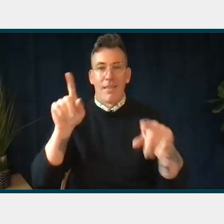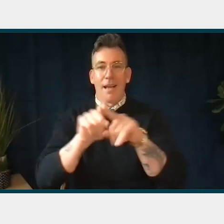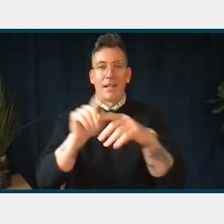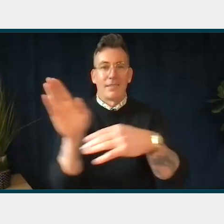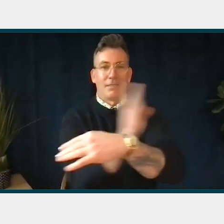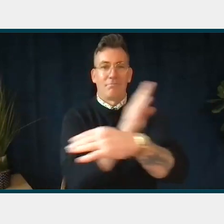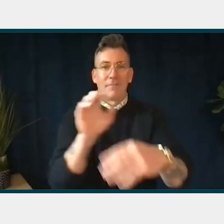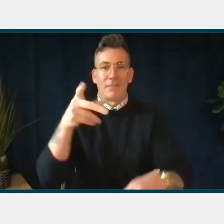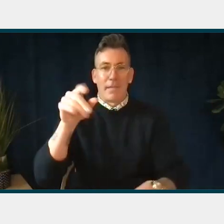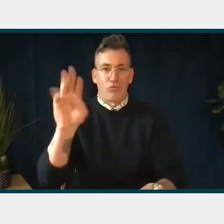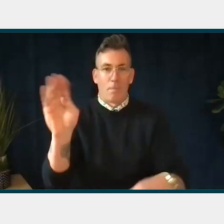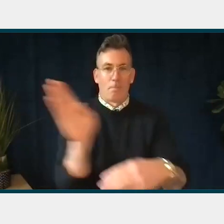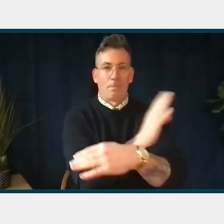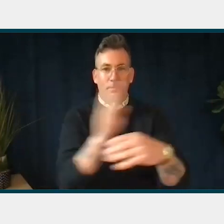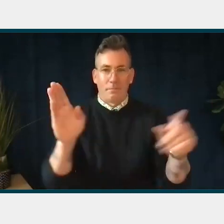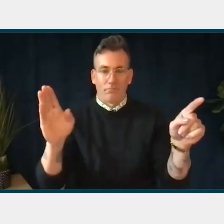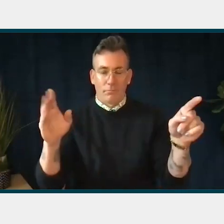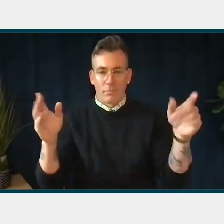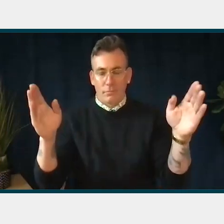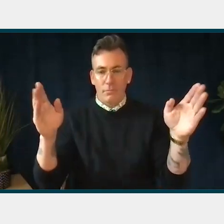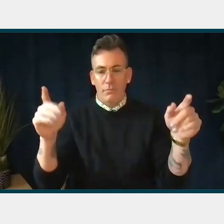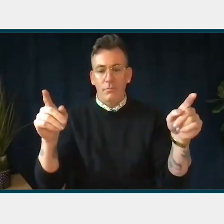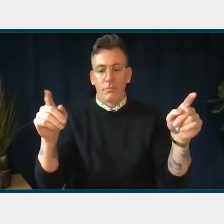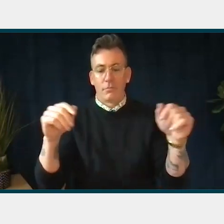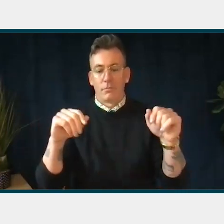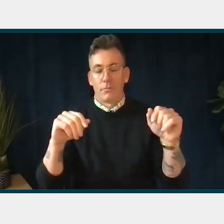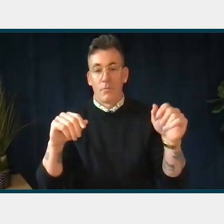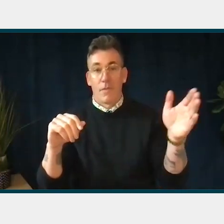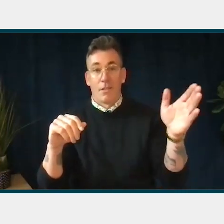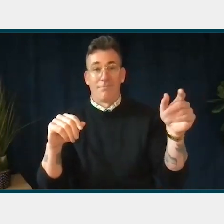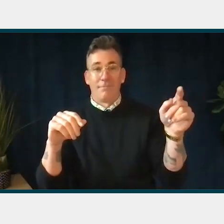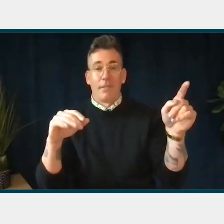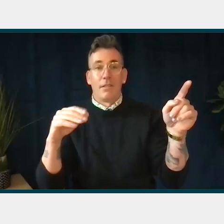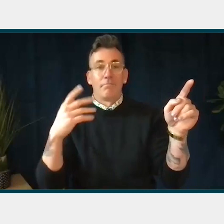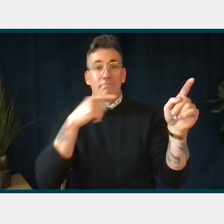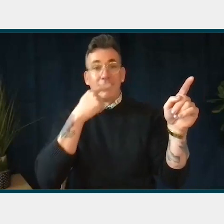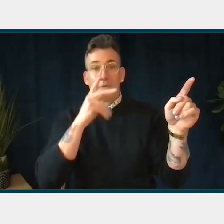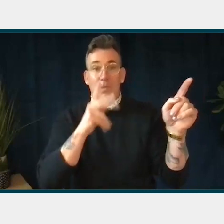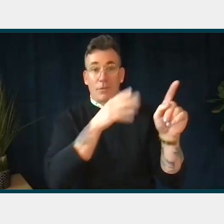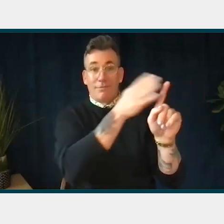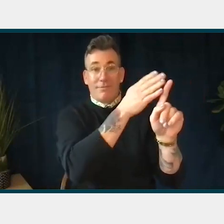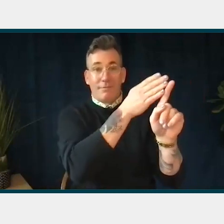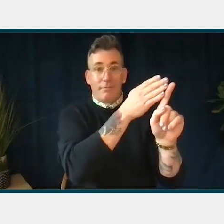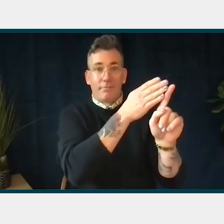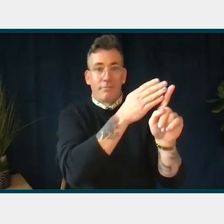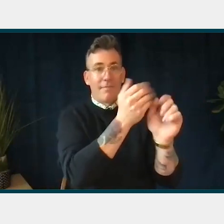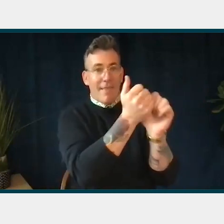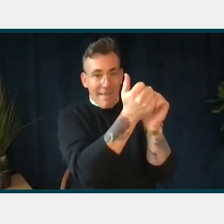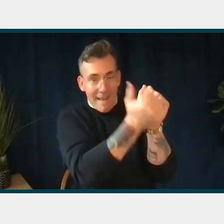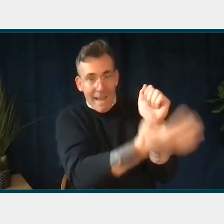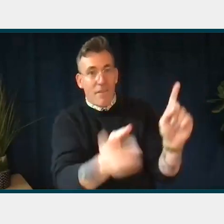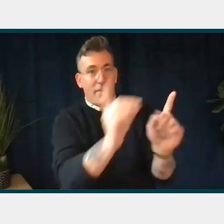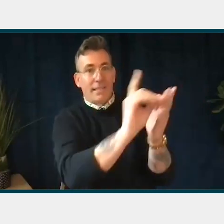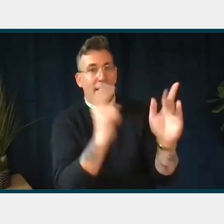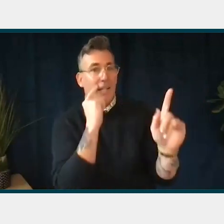So if you think about hearing or deafness, it's on a spectrum. So you have